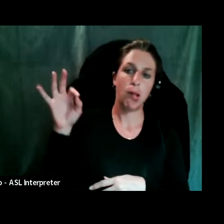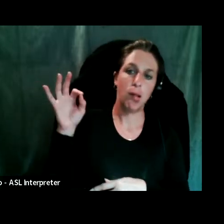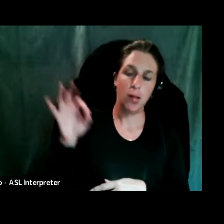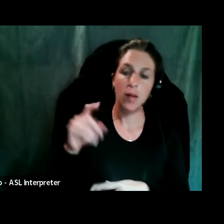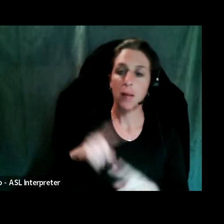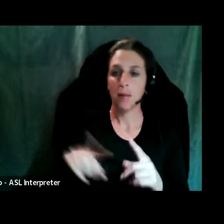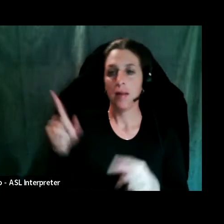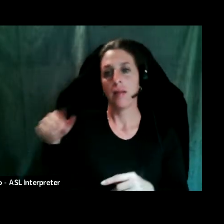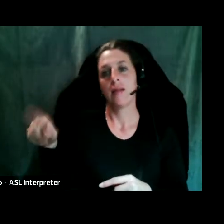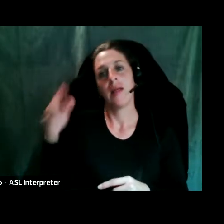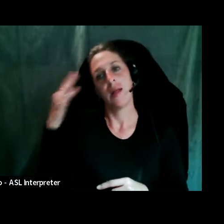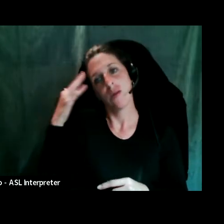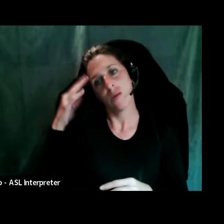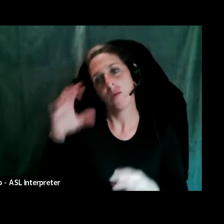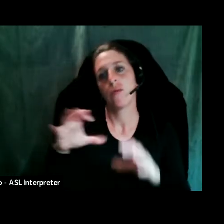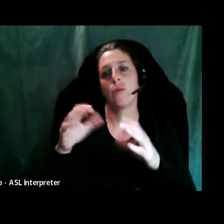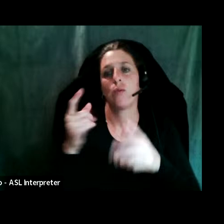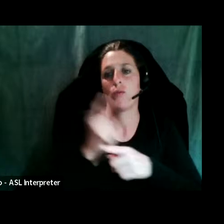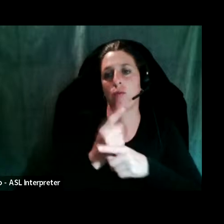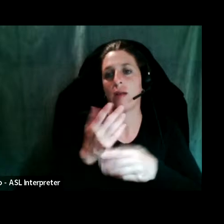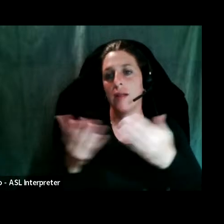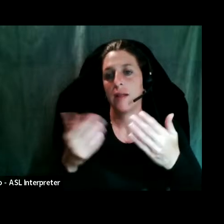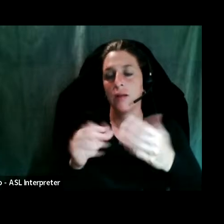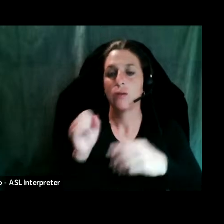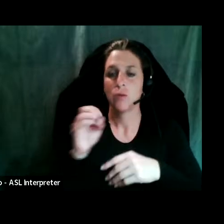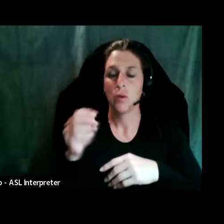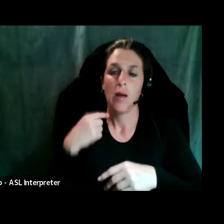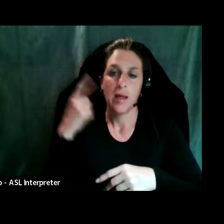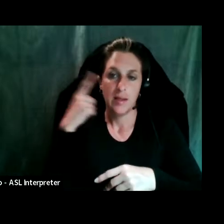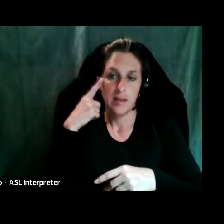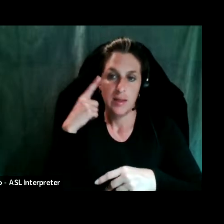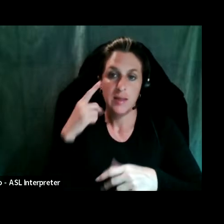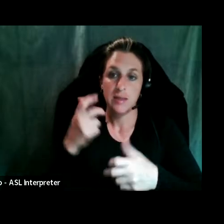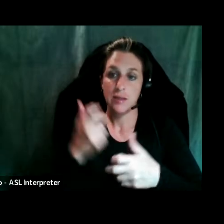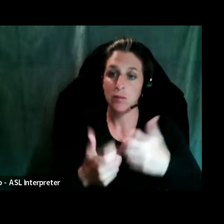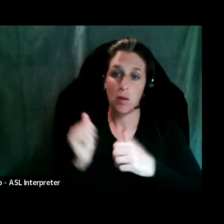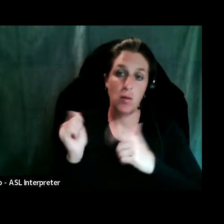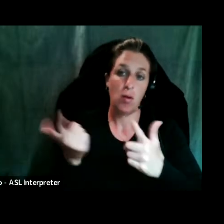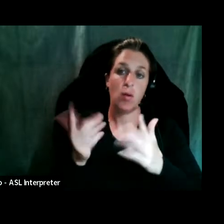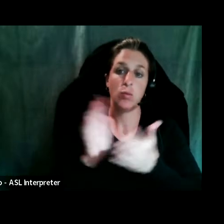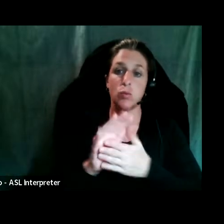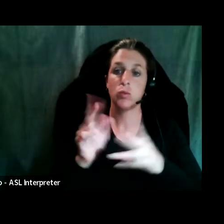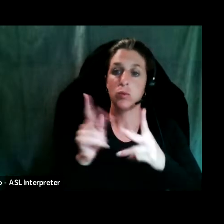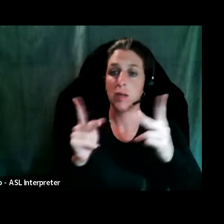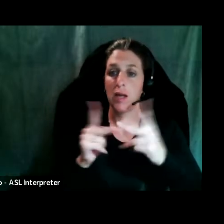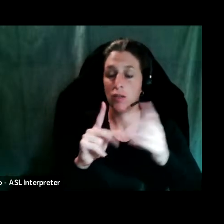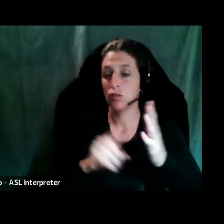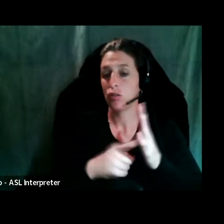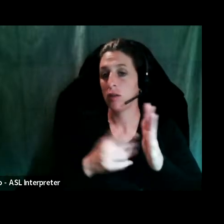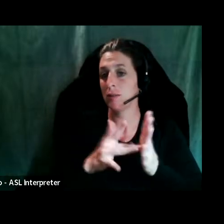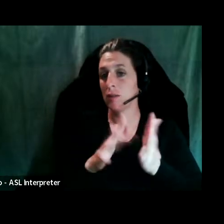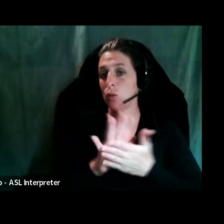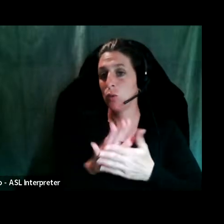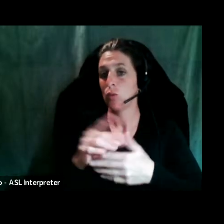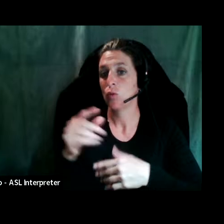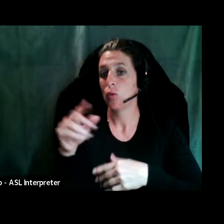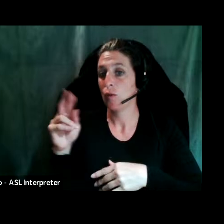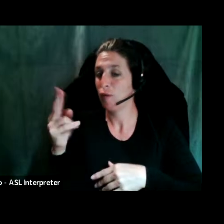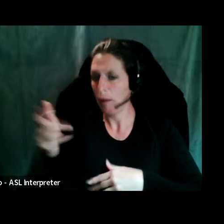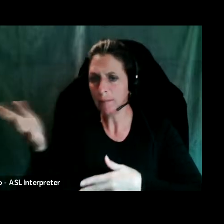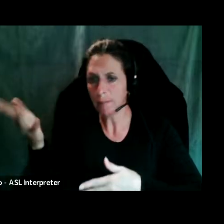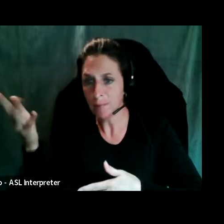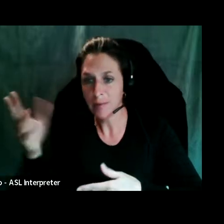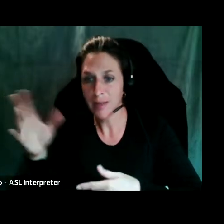they know to do the right thing. So I do think it's a problem at all of our school sites, and it kind of starts with middle school. So if Greg, if you get on that, no, I'm just